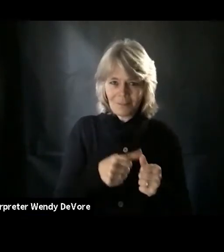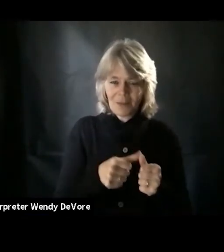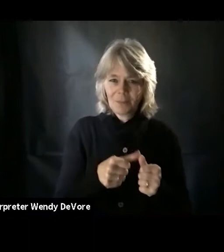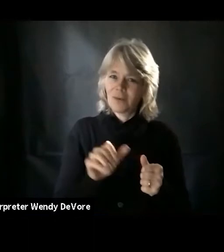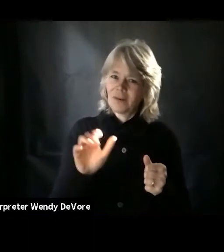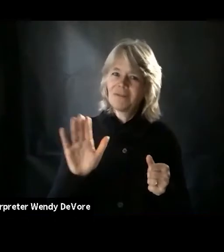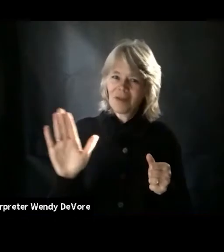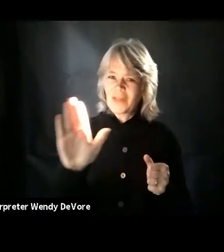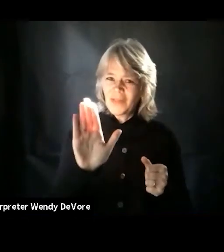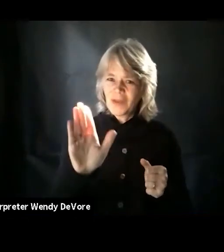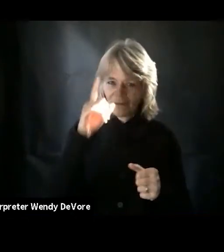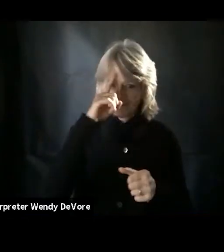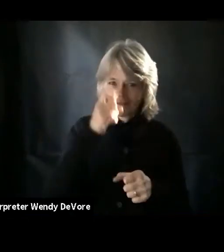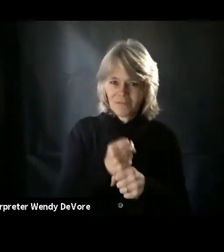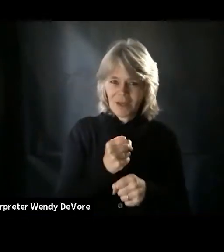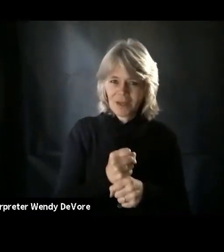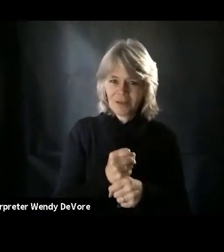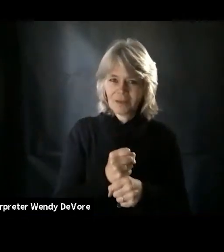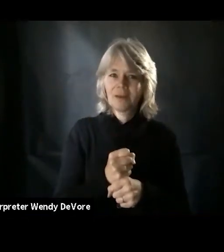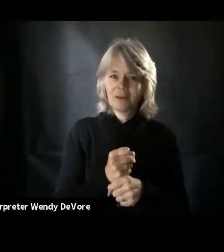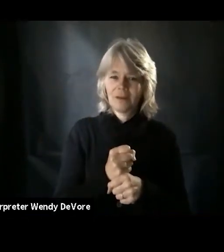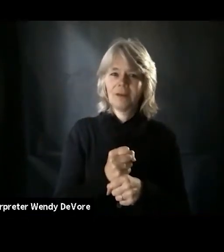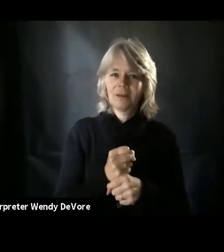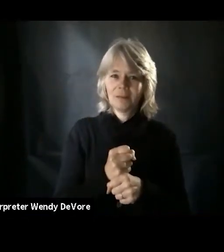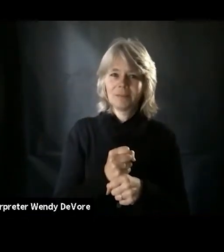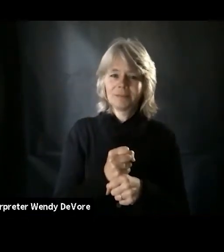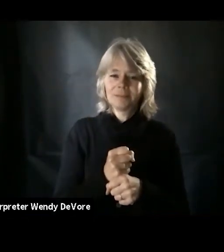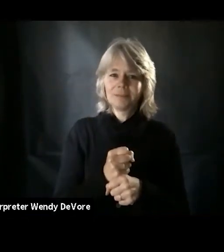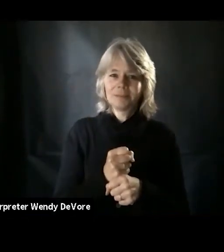faith and trust that they had.